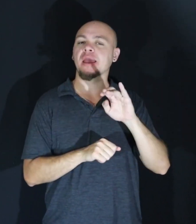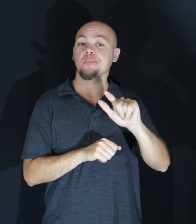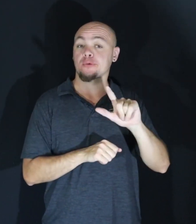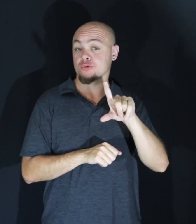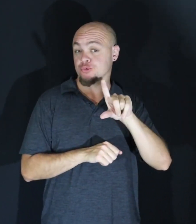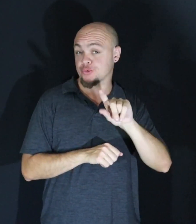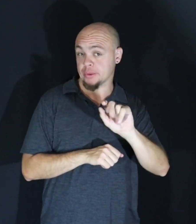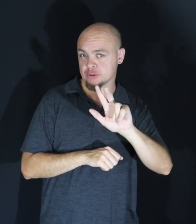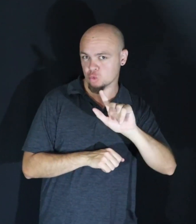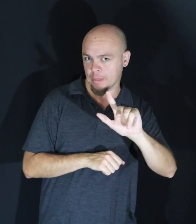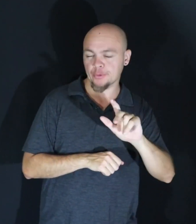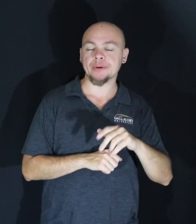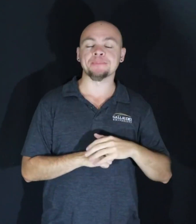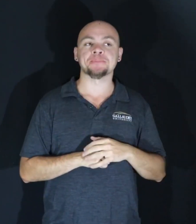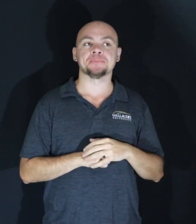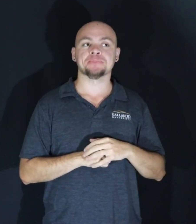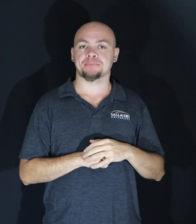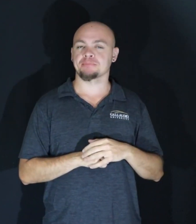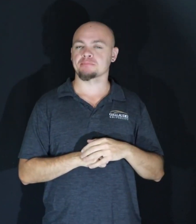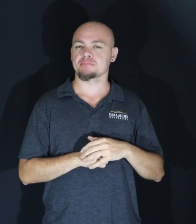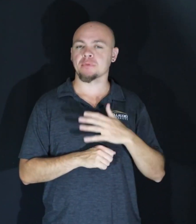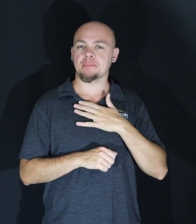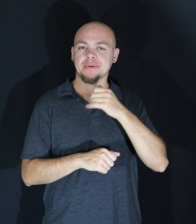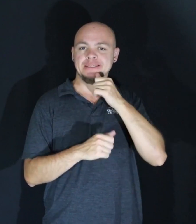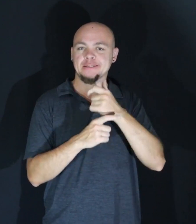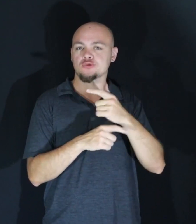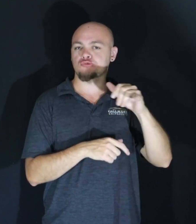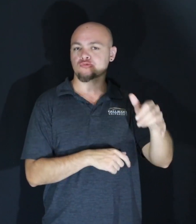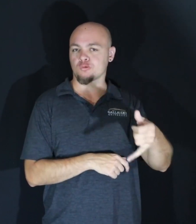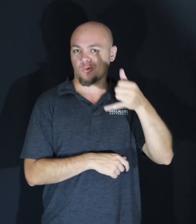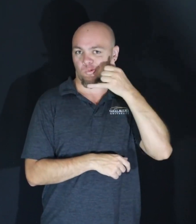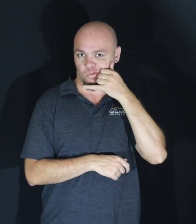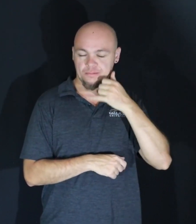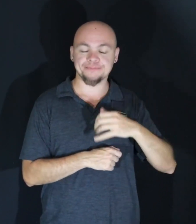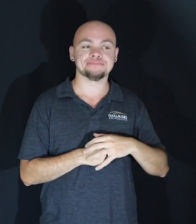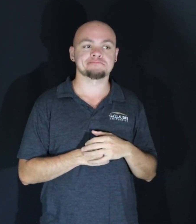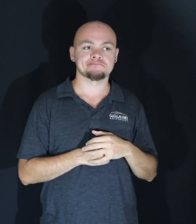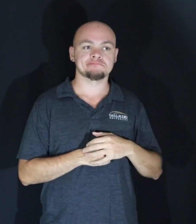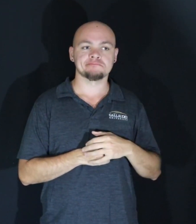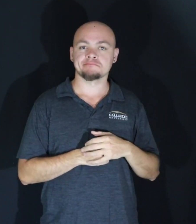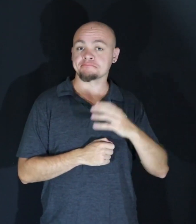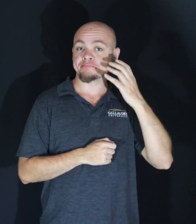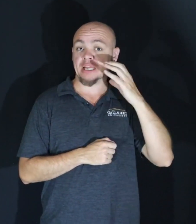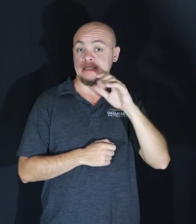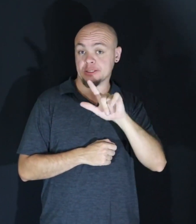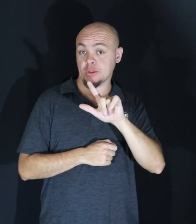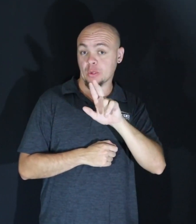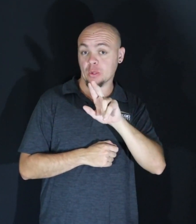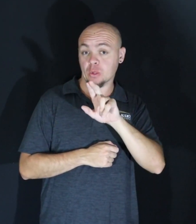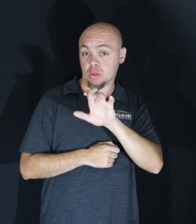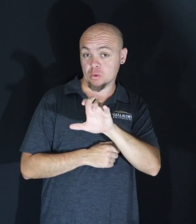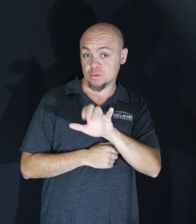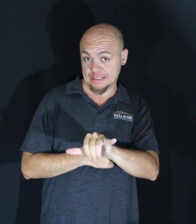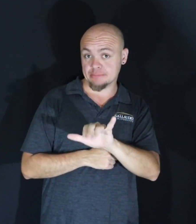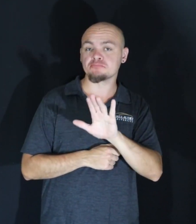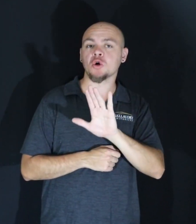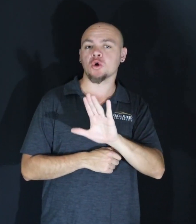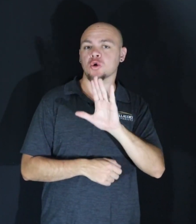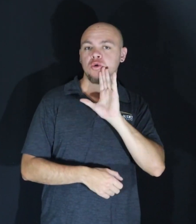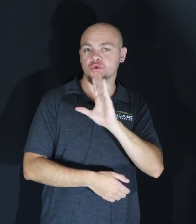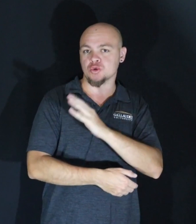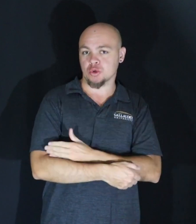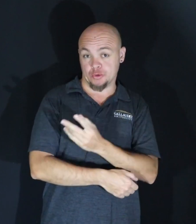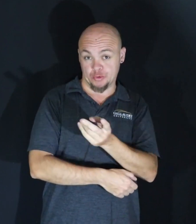2023. I receive a call from my sister. Our cousin Lucy and 2 of her daughters had been